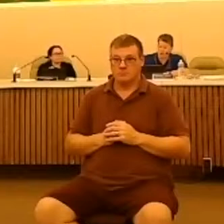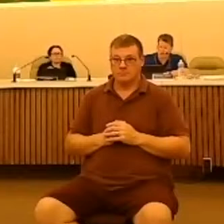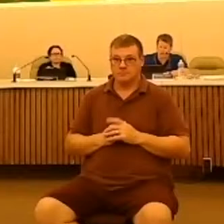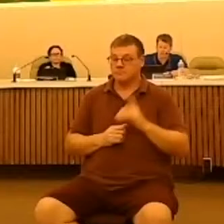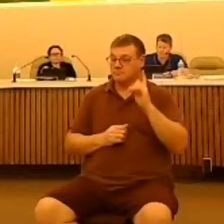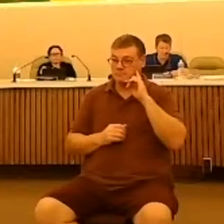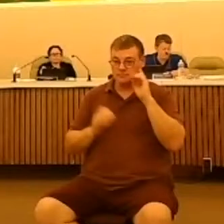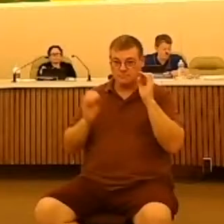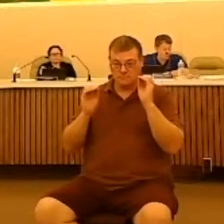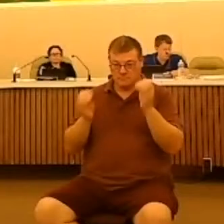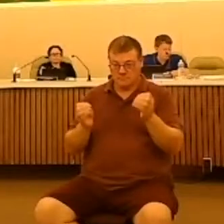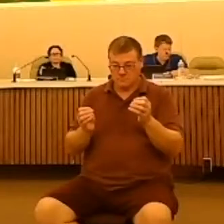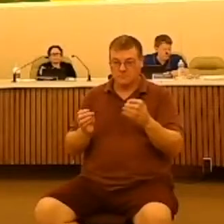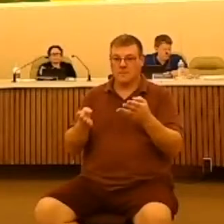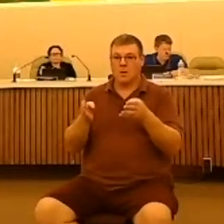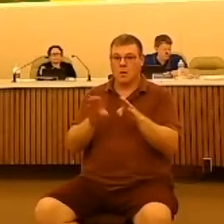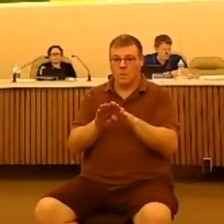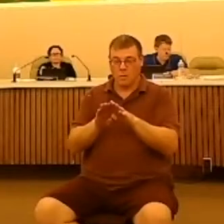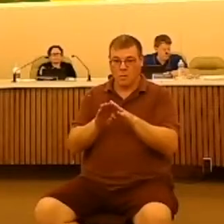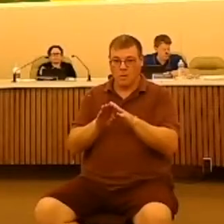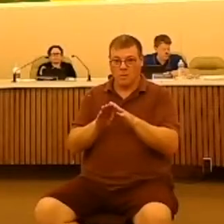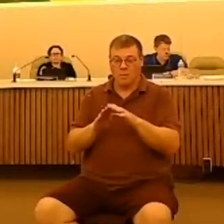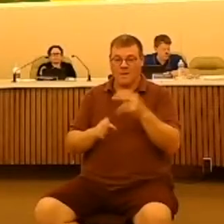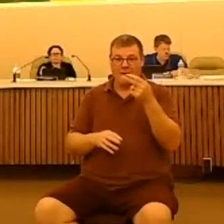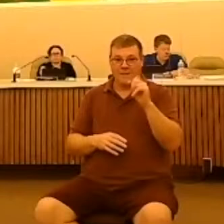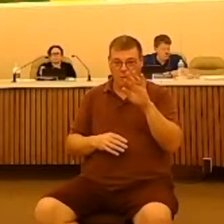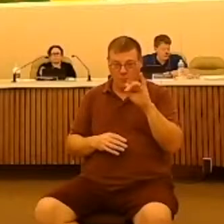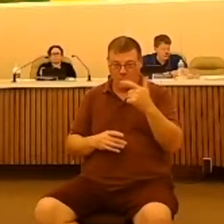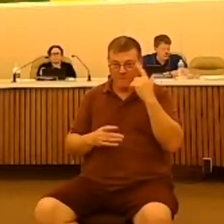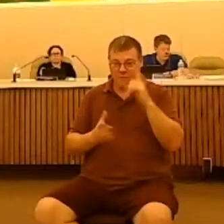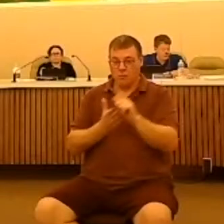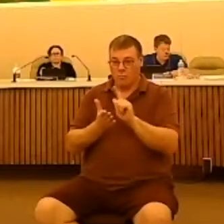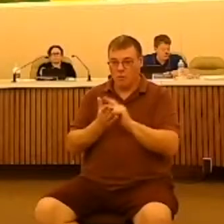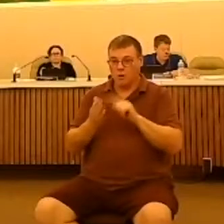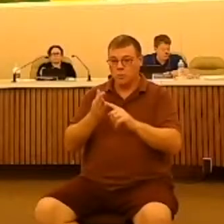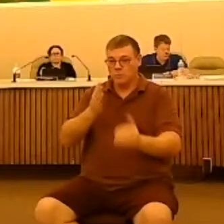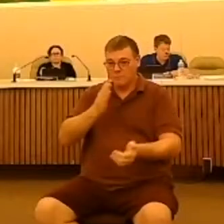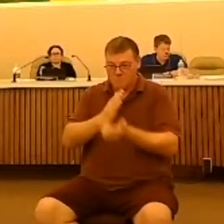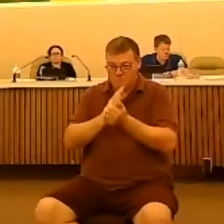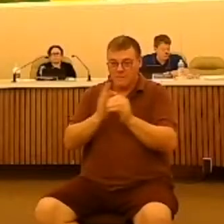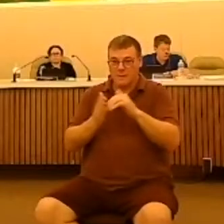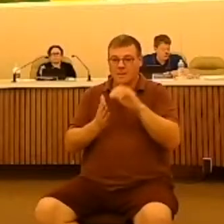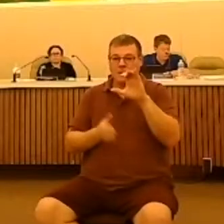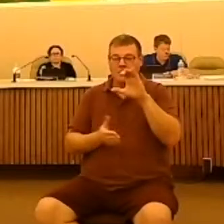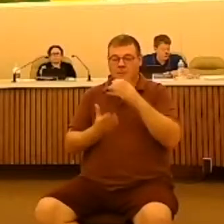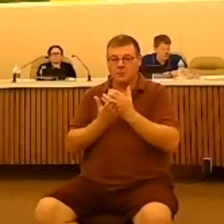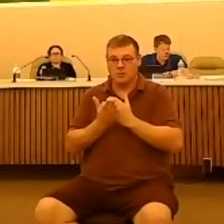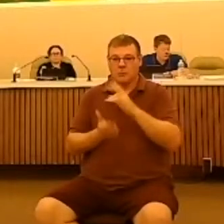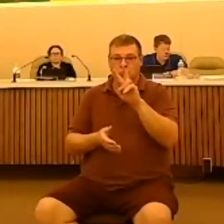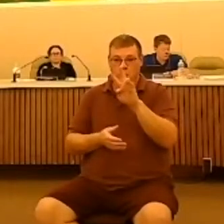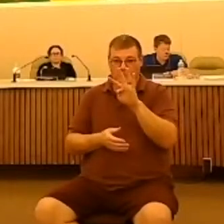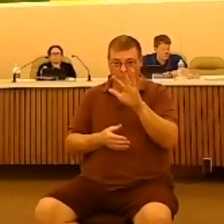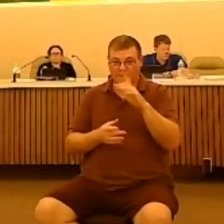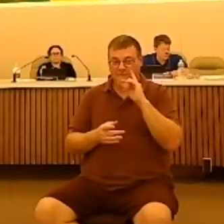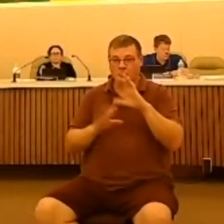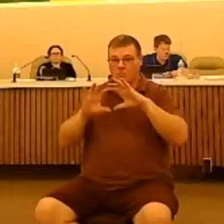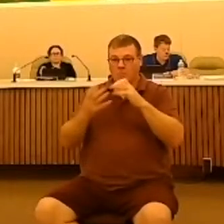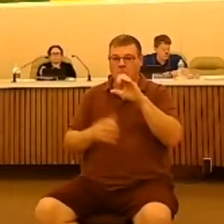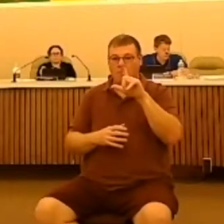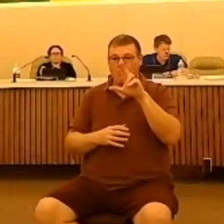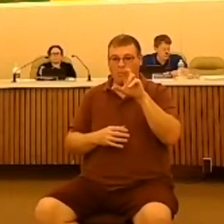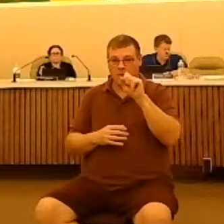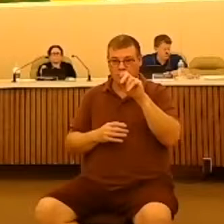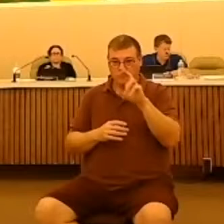Hearing none, I'm closing the public hearing for the proposed local law to amend the Henrietta Town Code at Chapter 245 regarding cluster